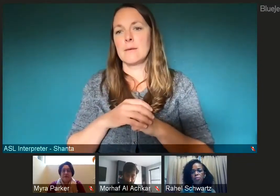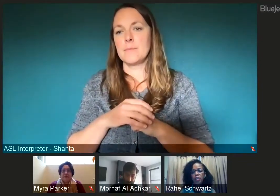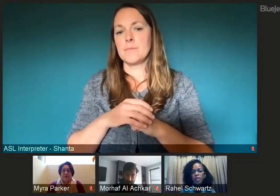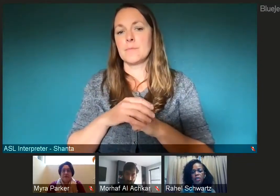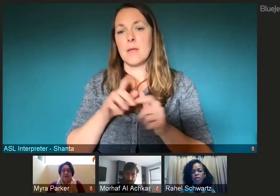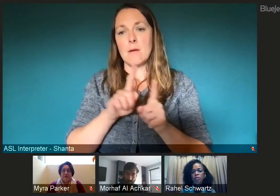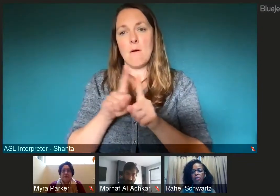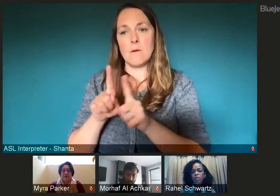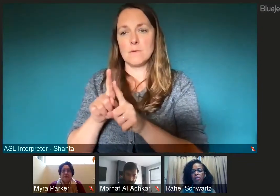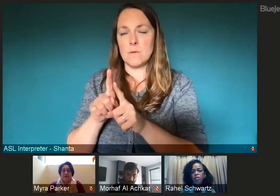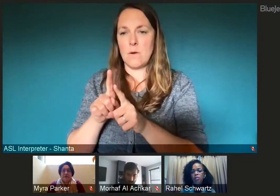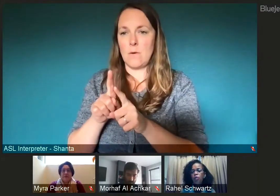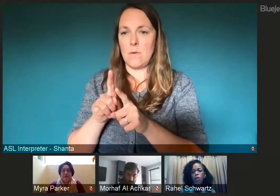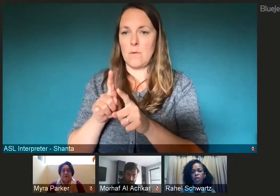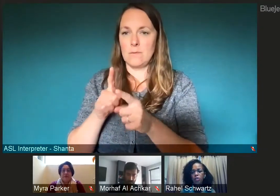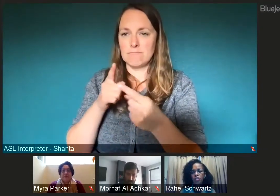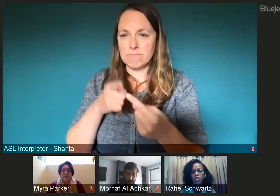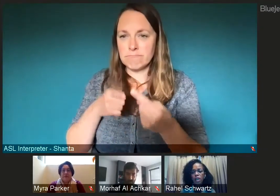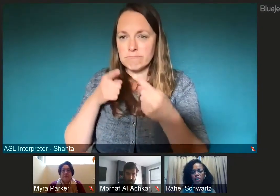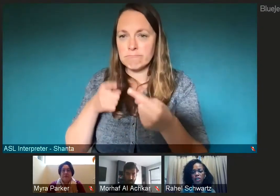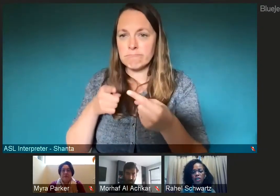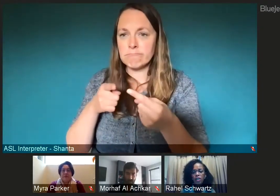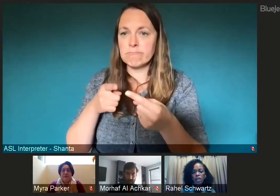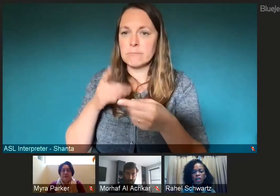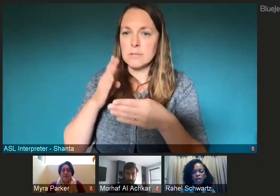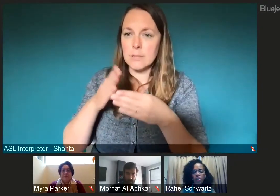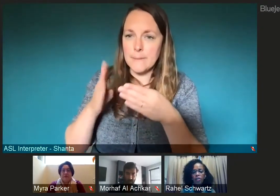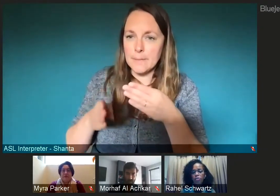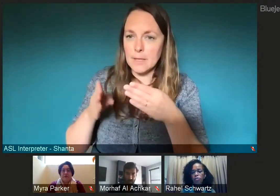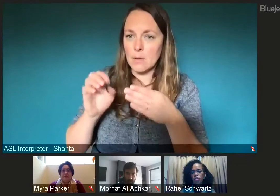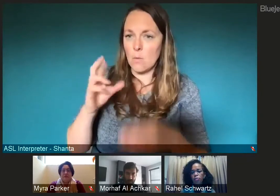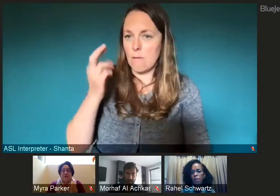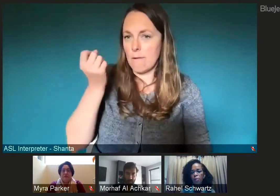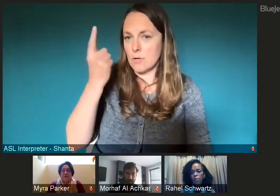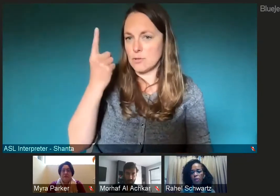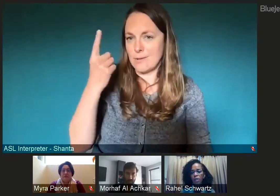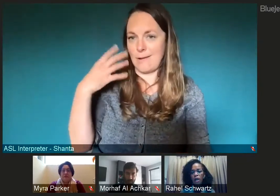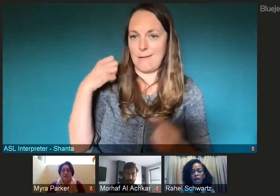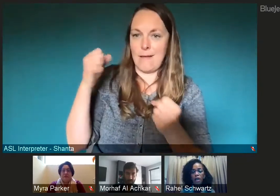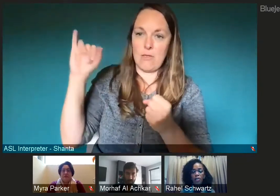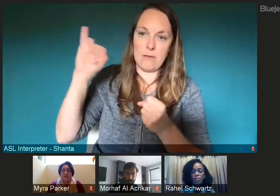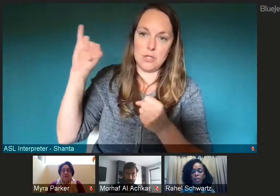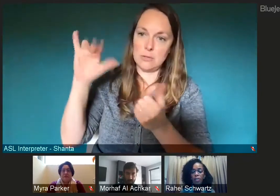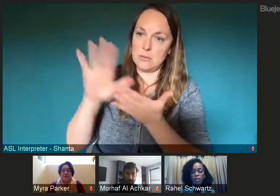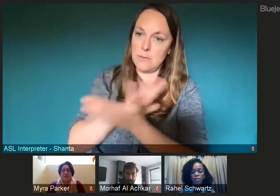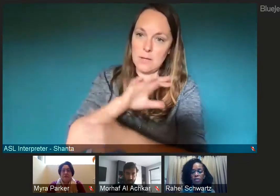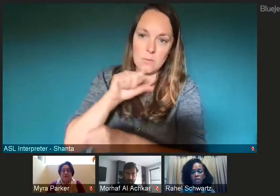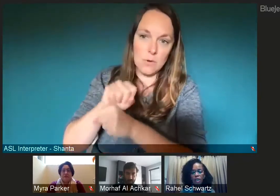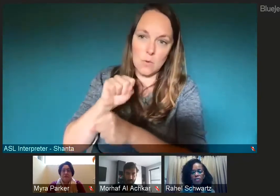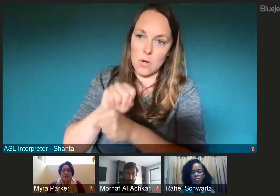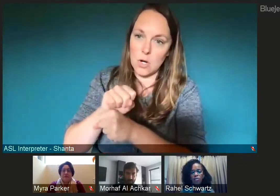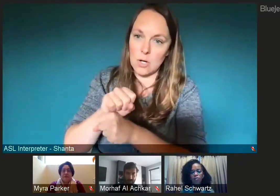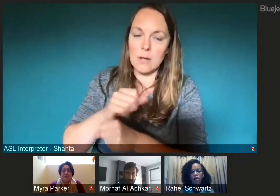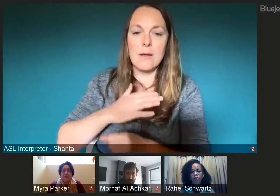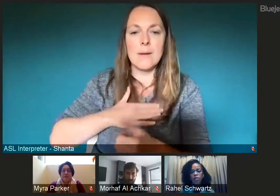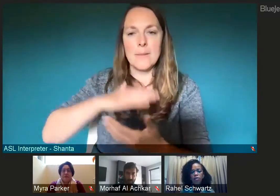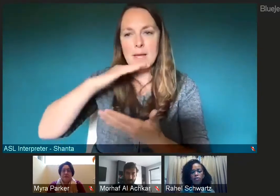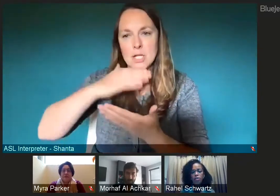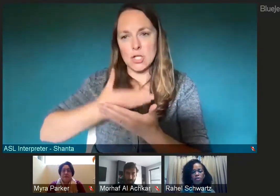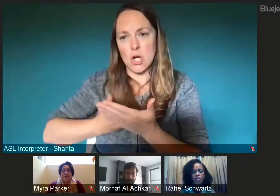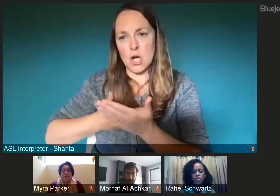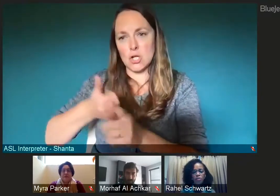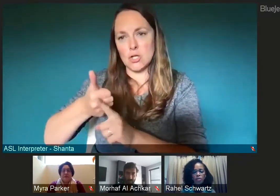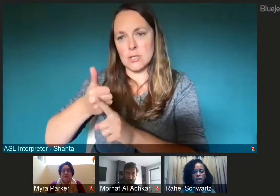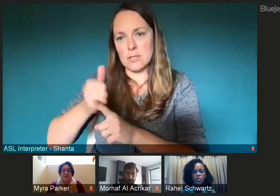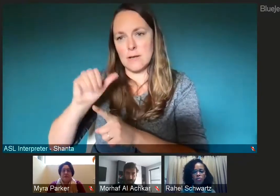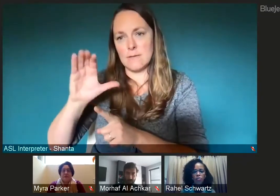difficulty completing even or understanding health insurance paperwork. My daughter is a cancer survivor. She